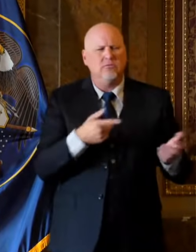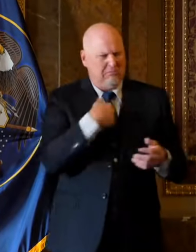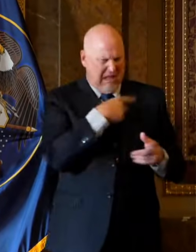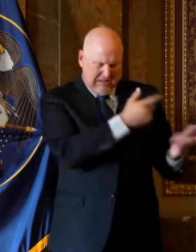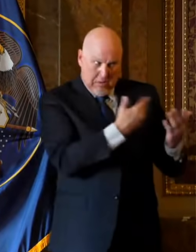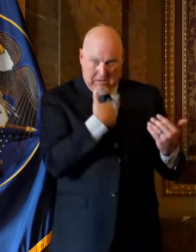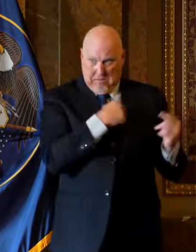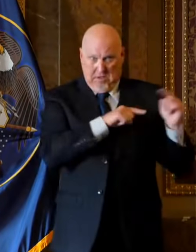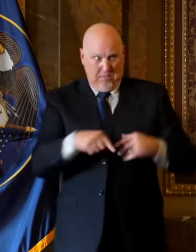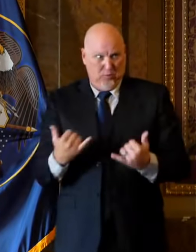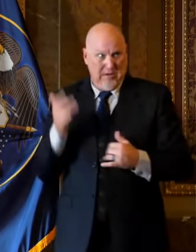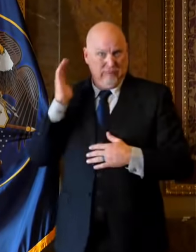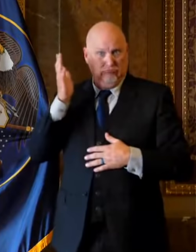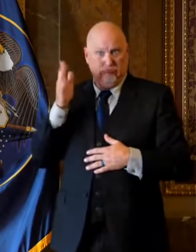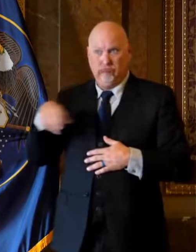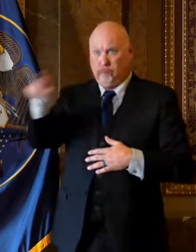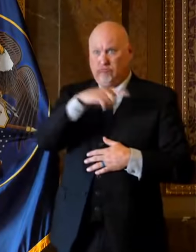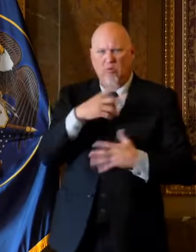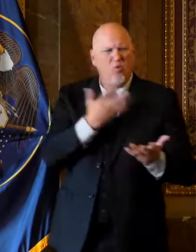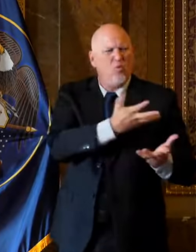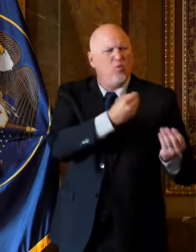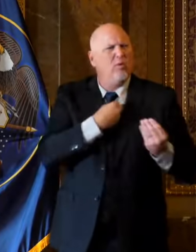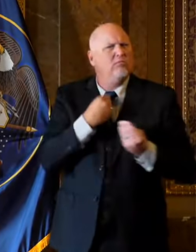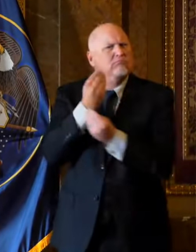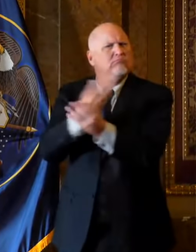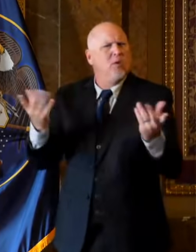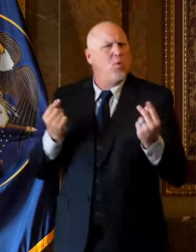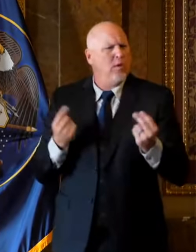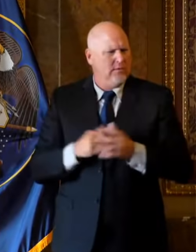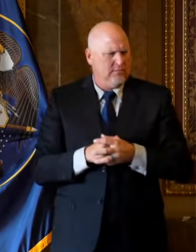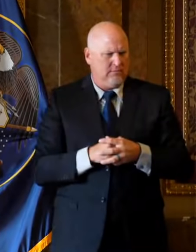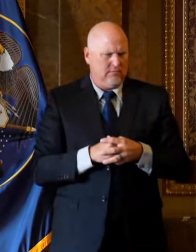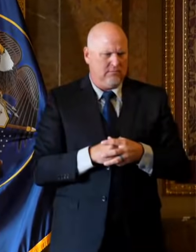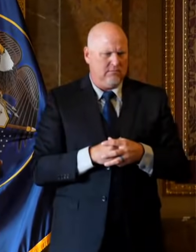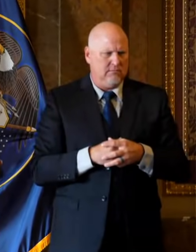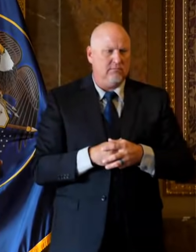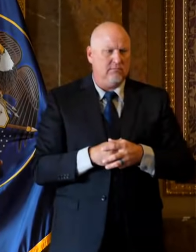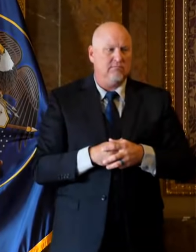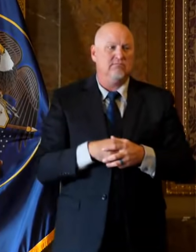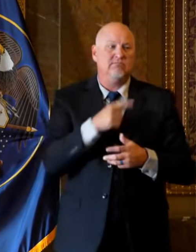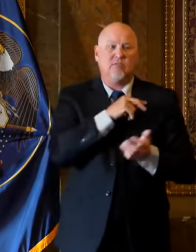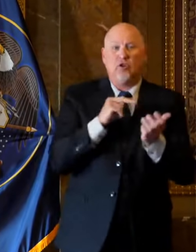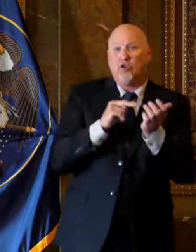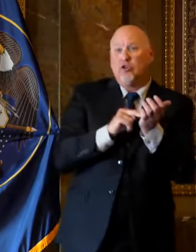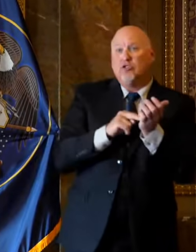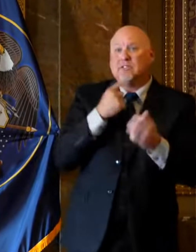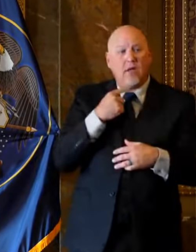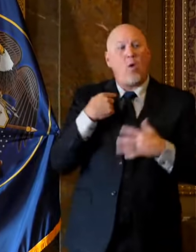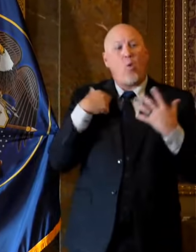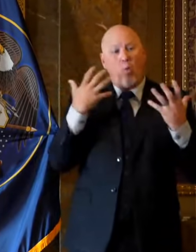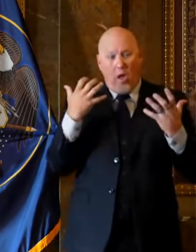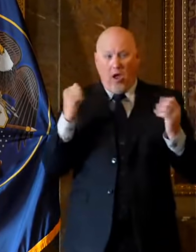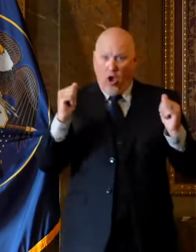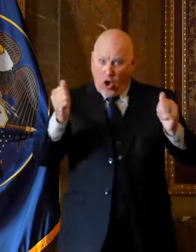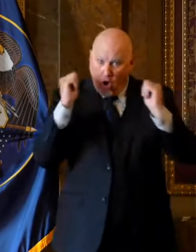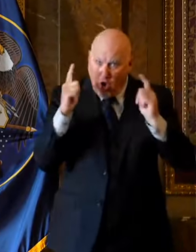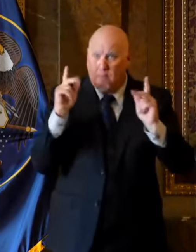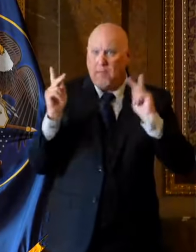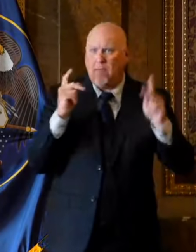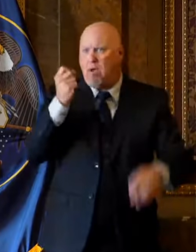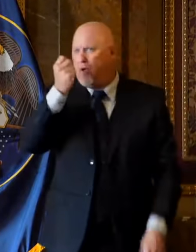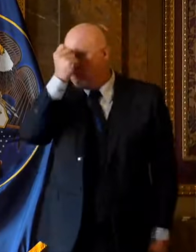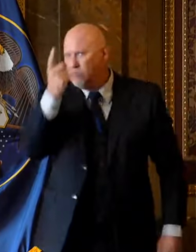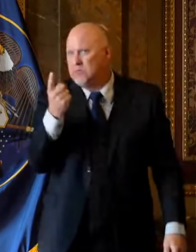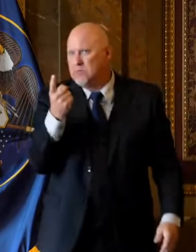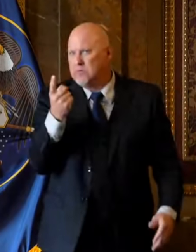anything except we would really like for people to realize what we're doing. We'd like for them to tell us,